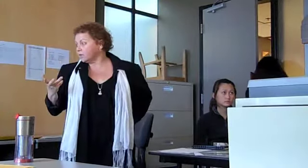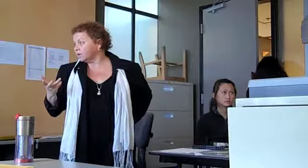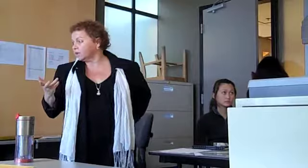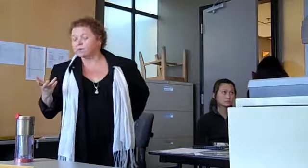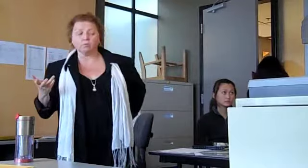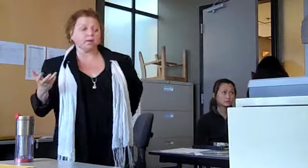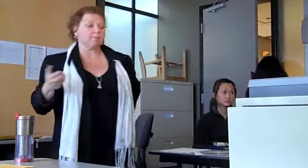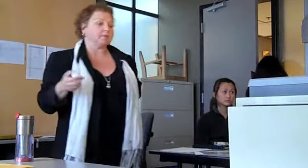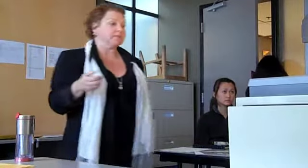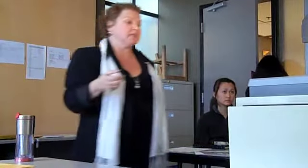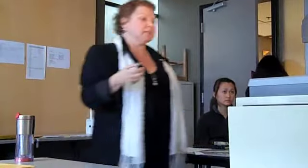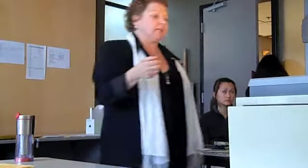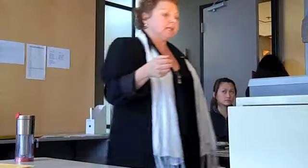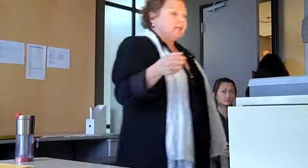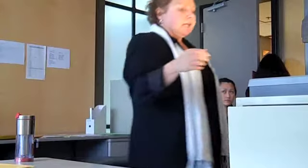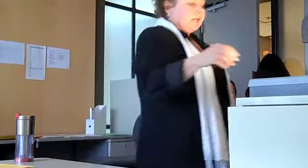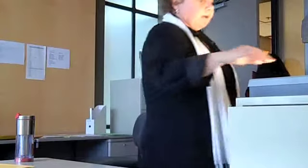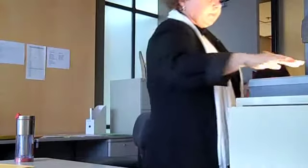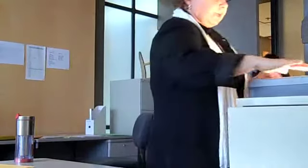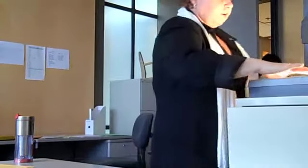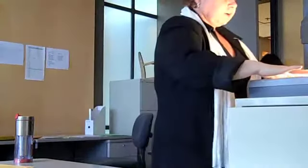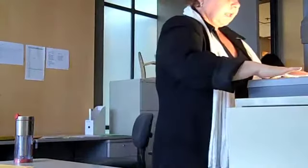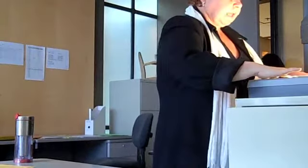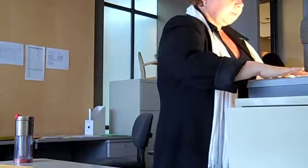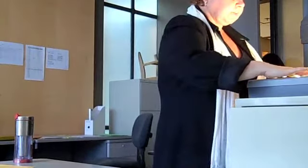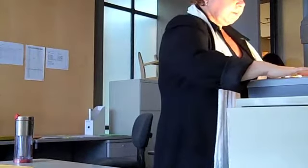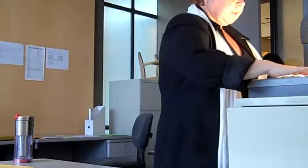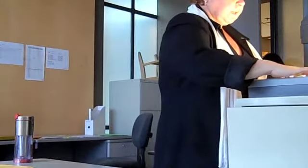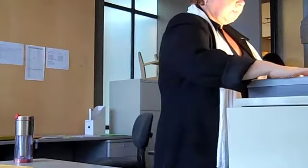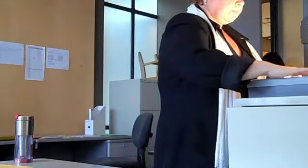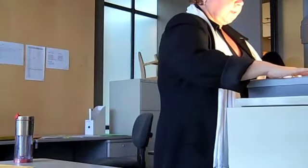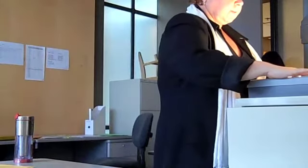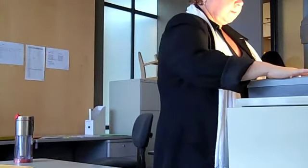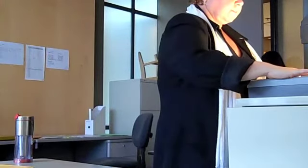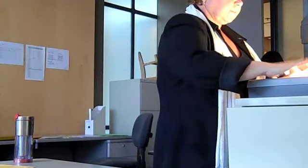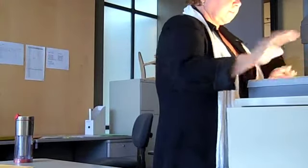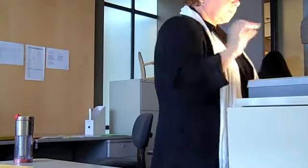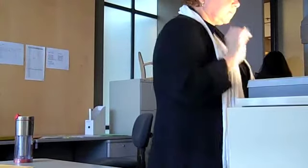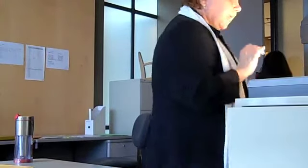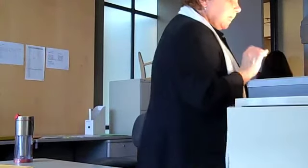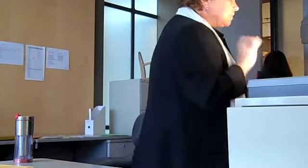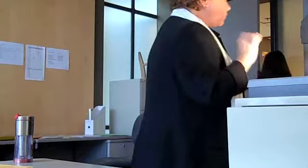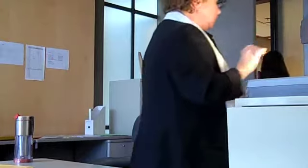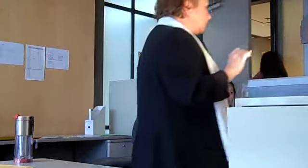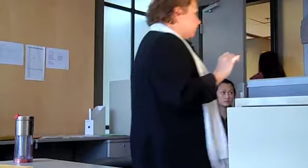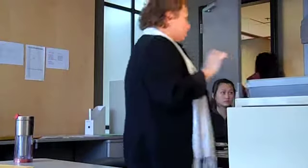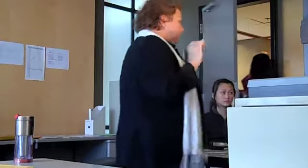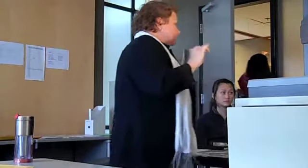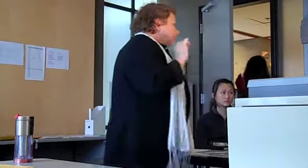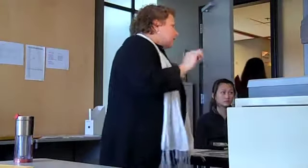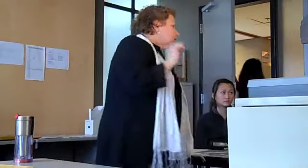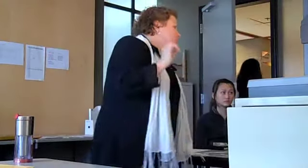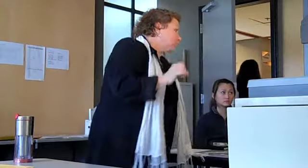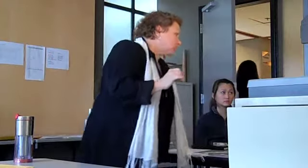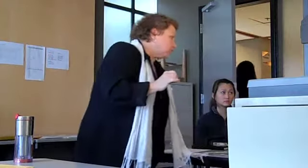that you might be attending. In our case, it's a, it's a sustained piece of independent research.